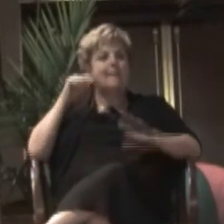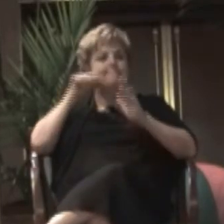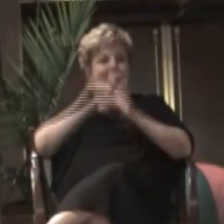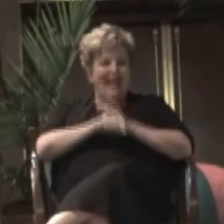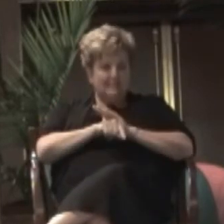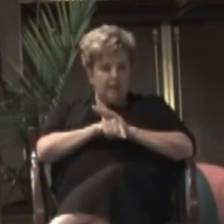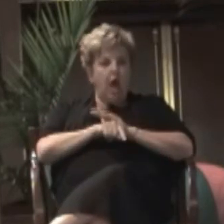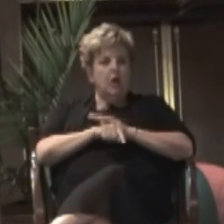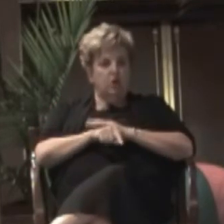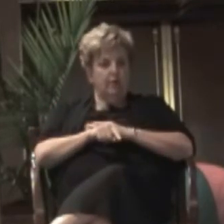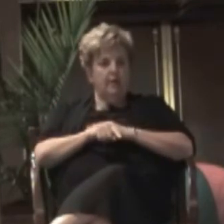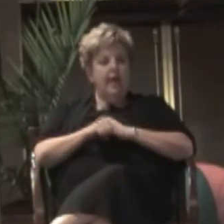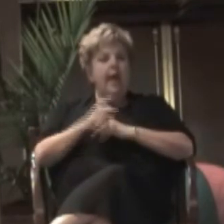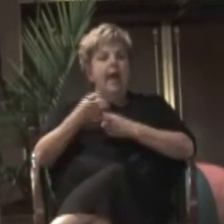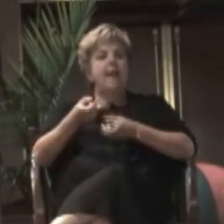State Penitentiary. And